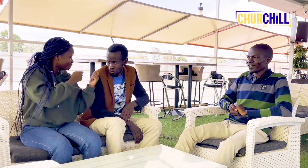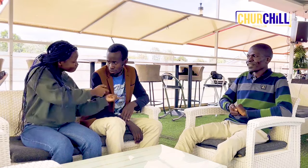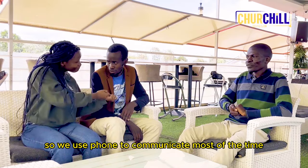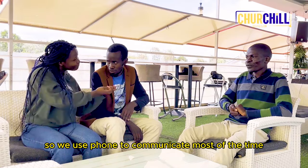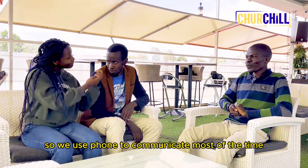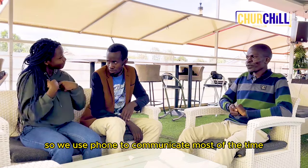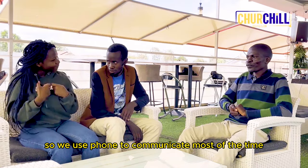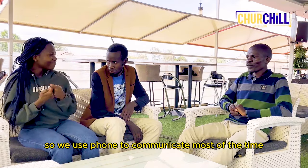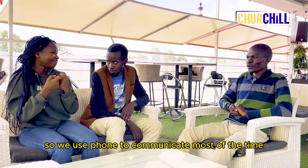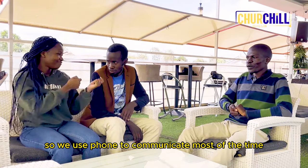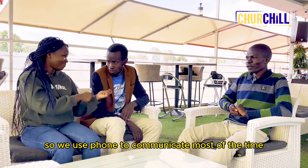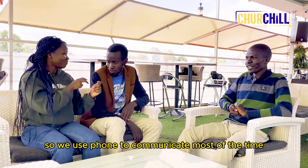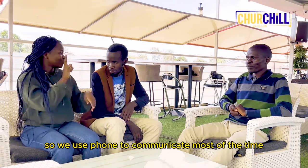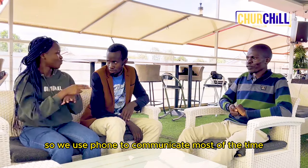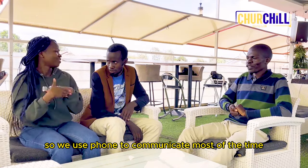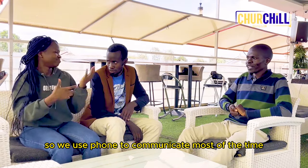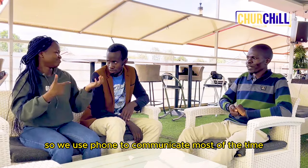So we use phone to communicate most of the time.